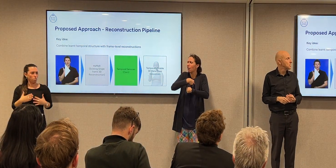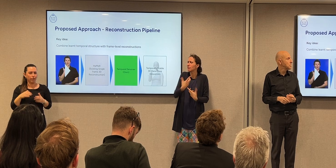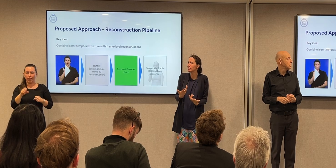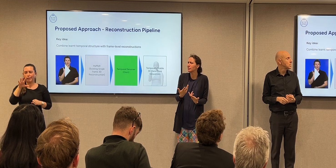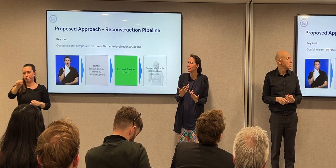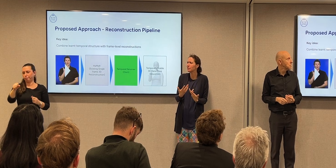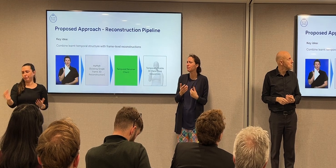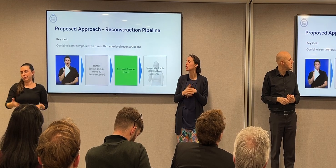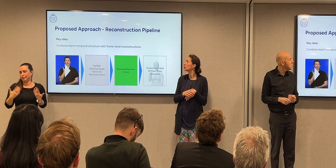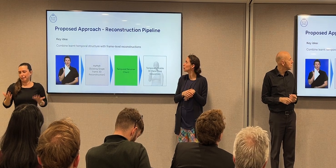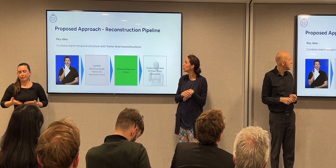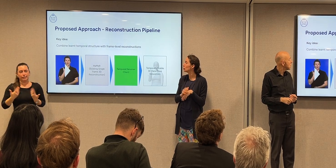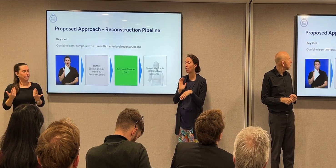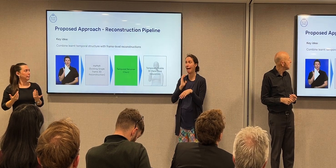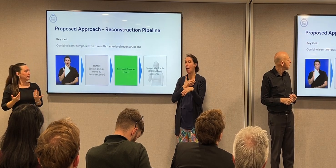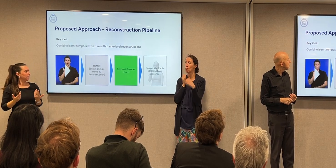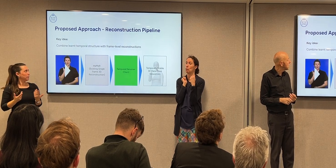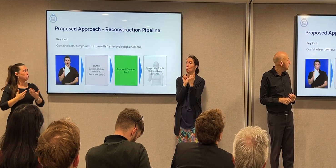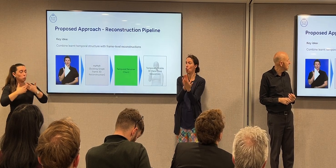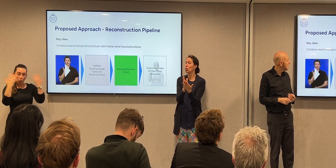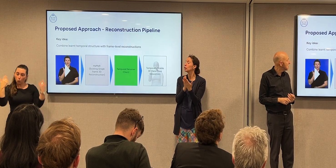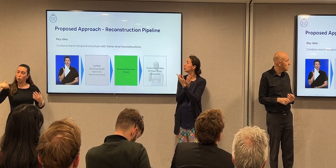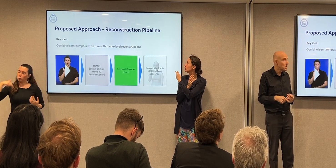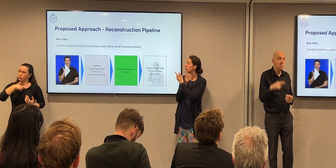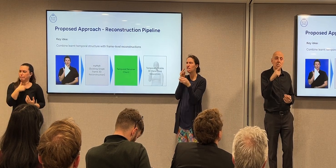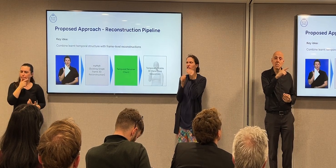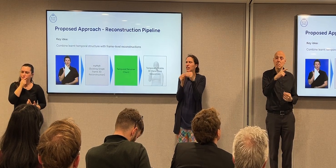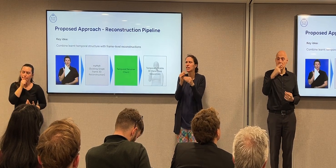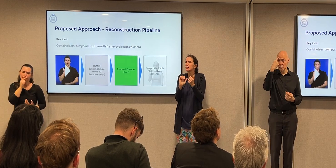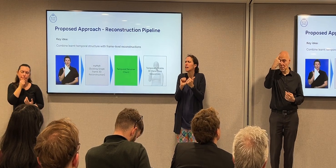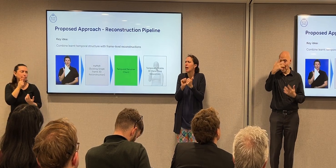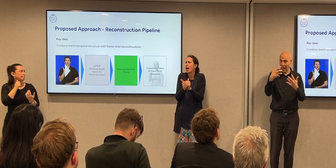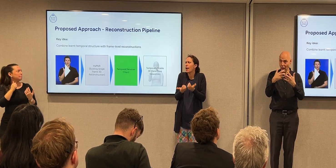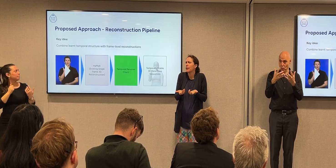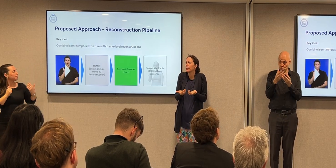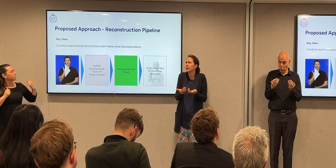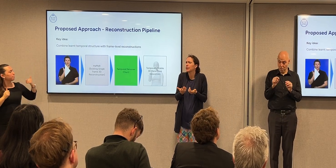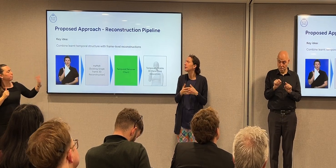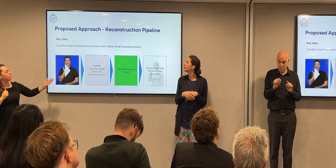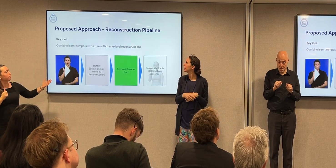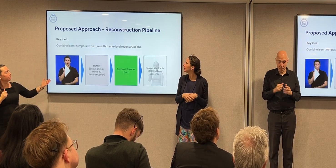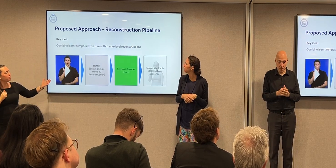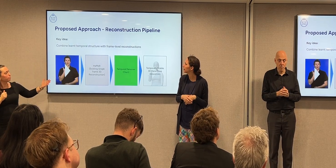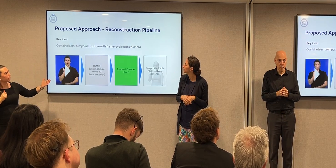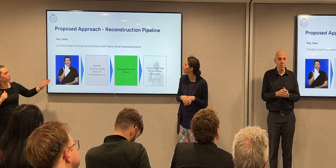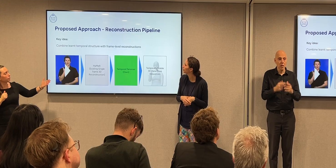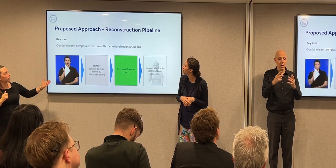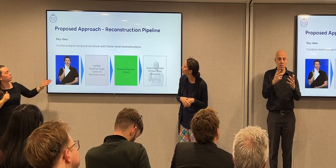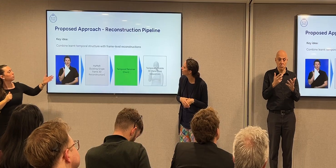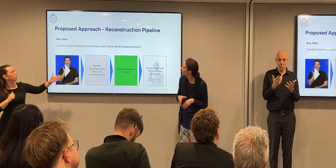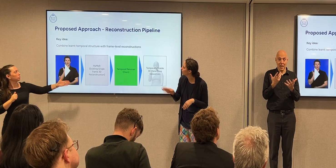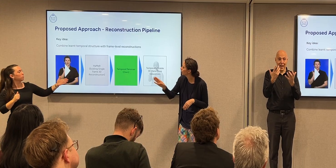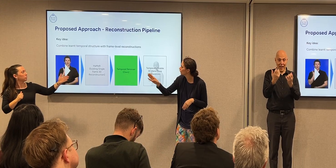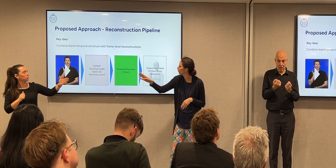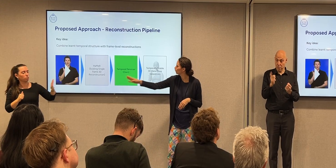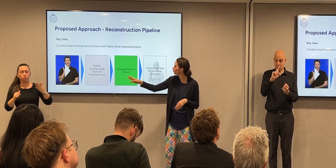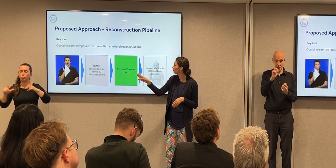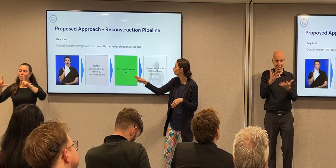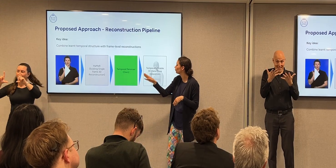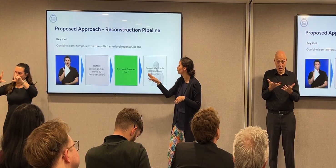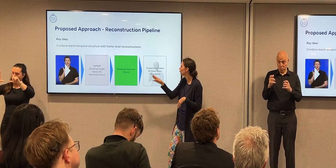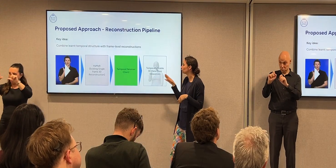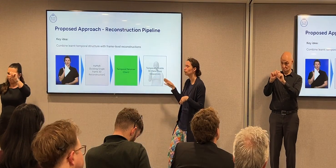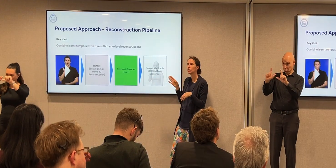proposed approach to kind of fix this problem is to use these existing single-frame 3D